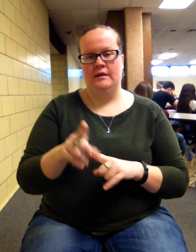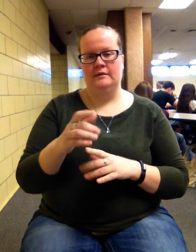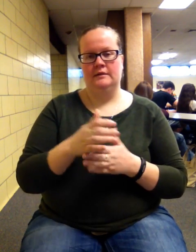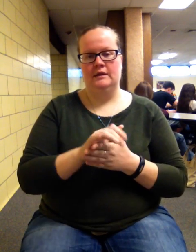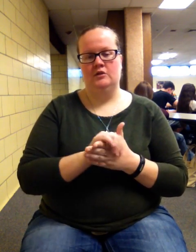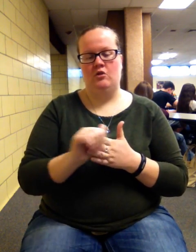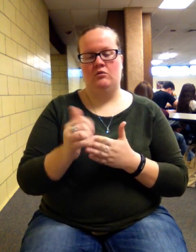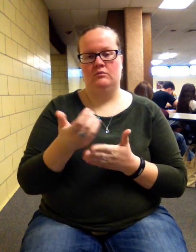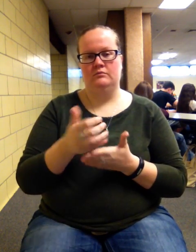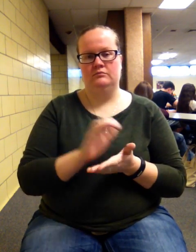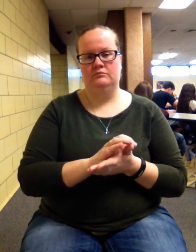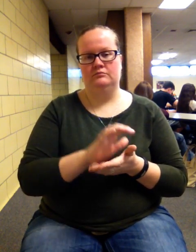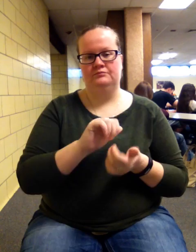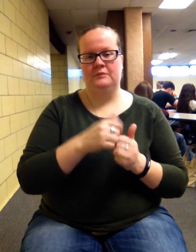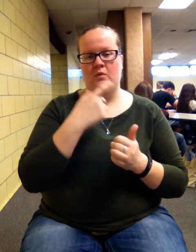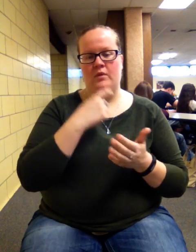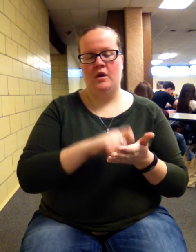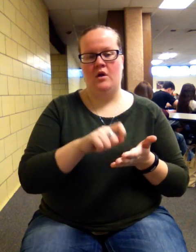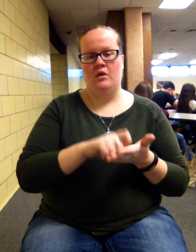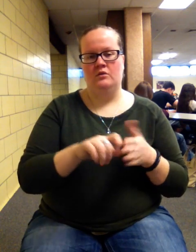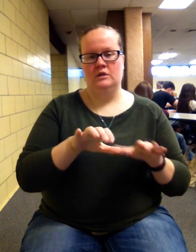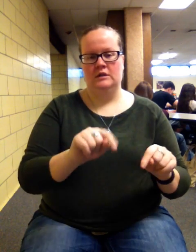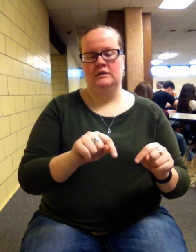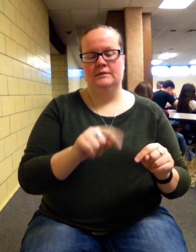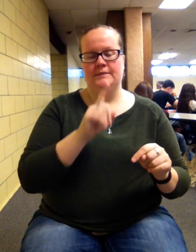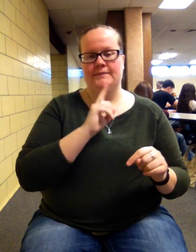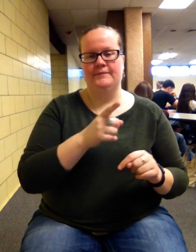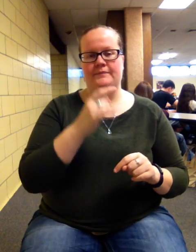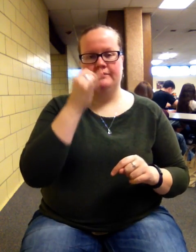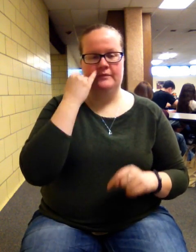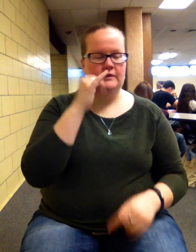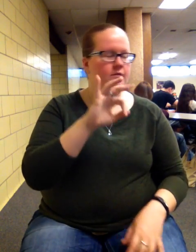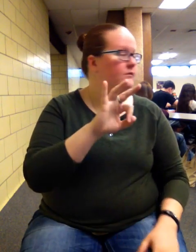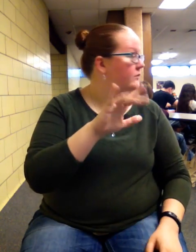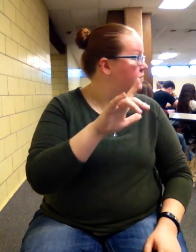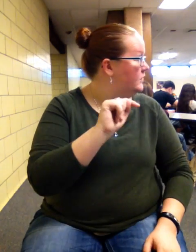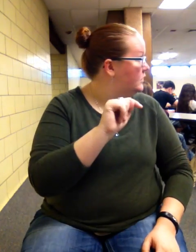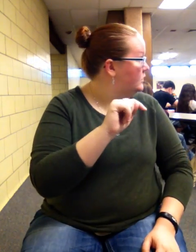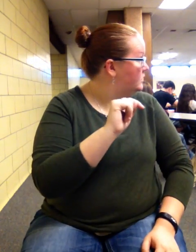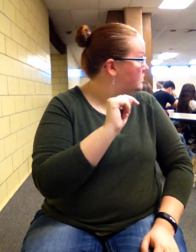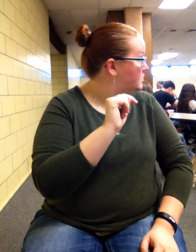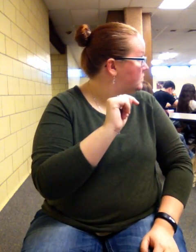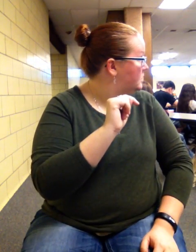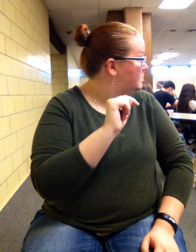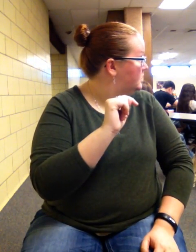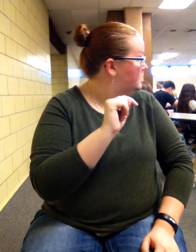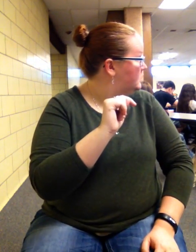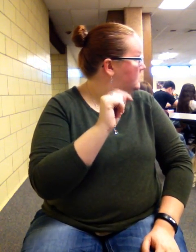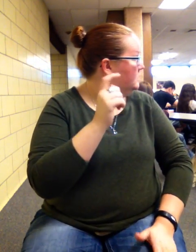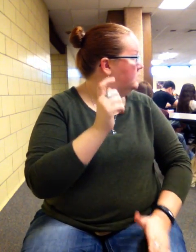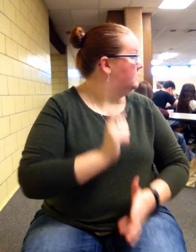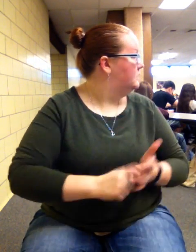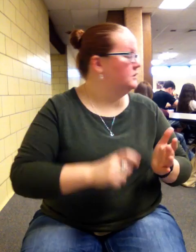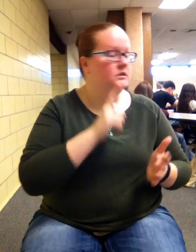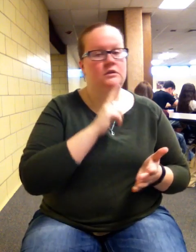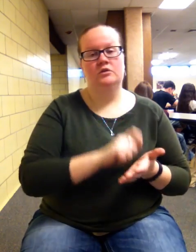The way the author writes it, if your float costs are written as a